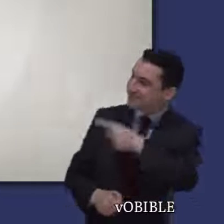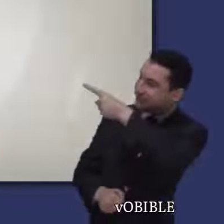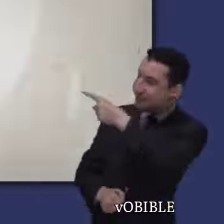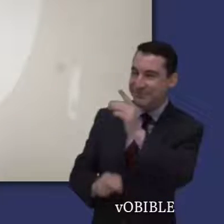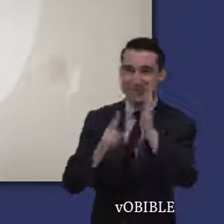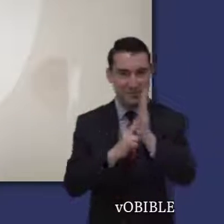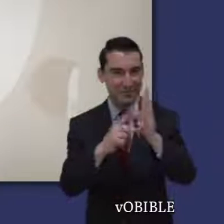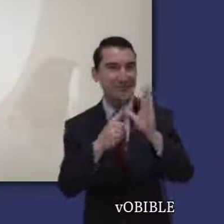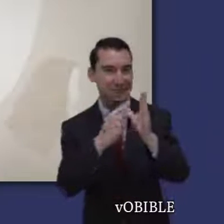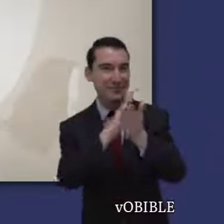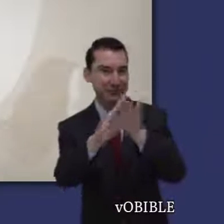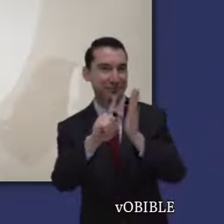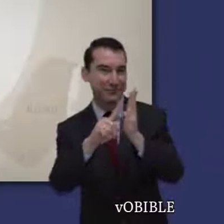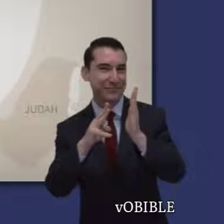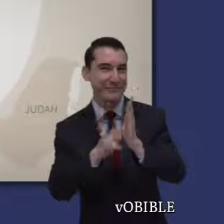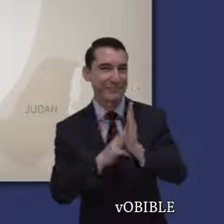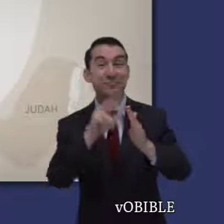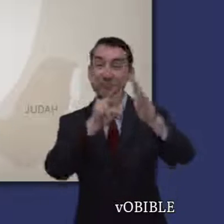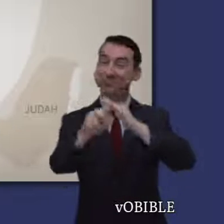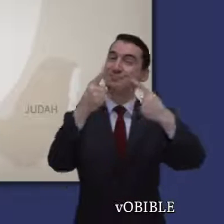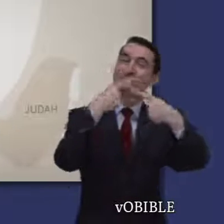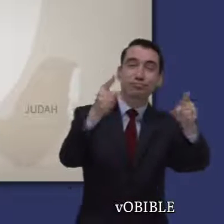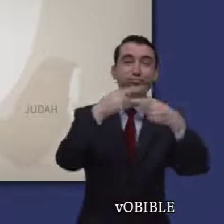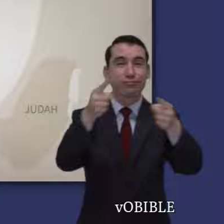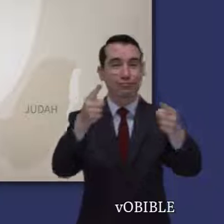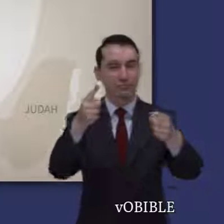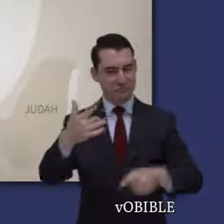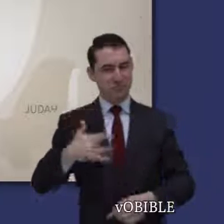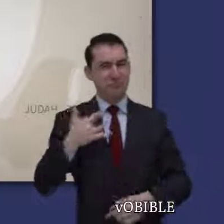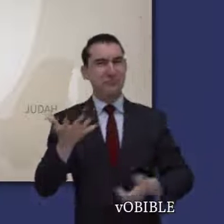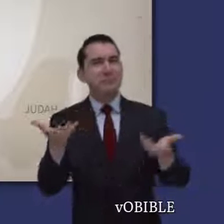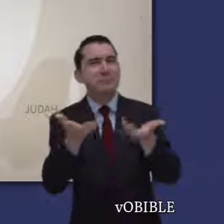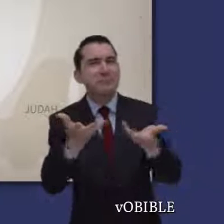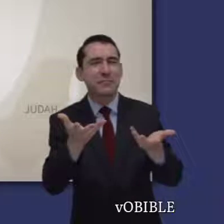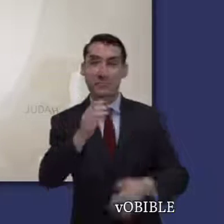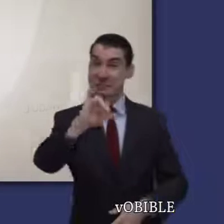The prophet Nahum was likely living in Judah when he wrote the book bearing his name.